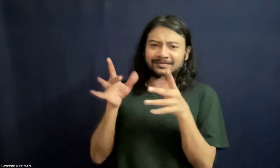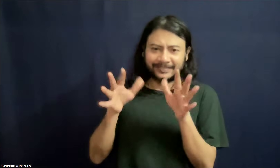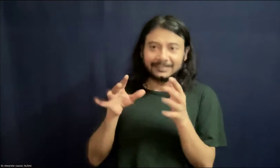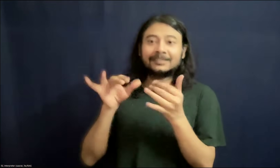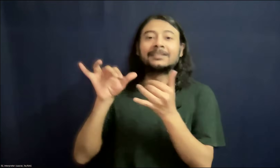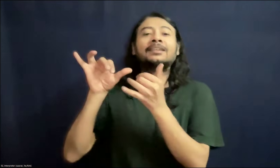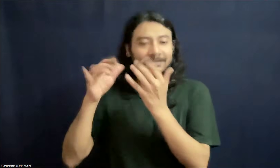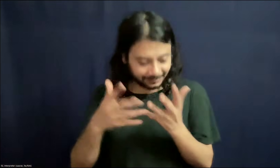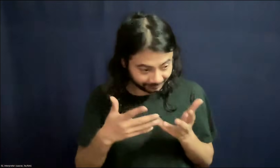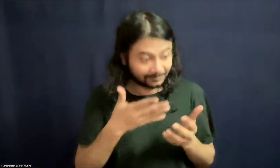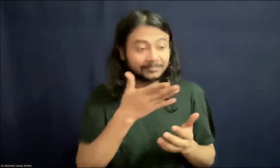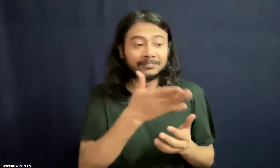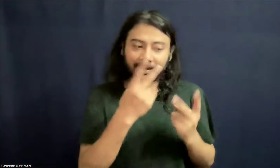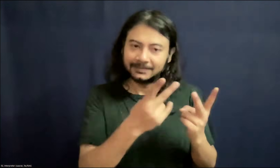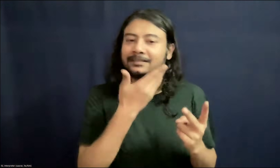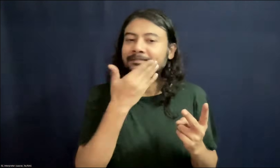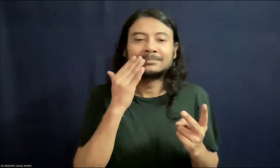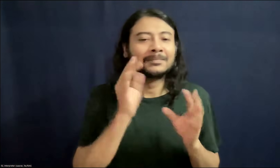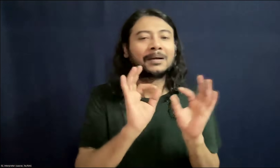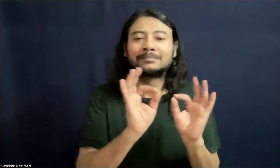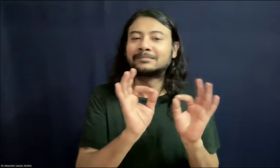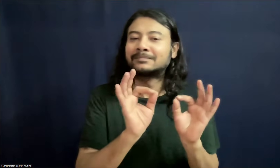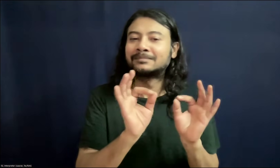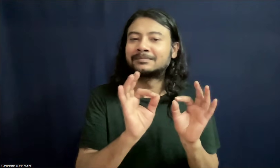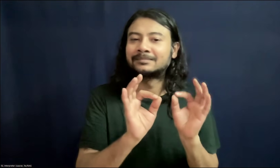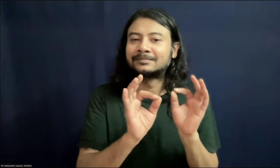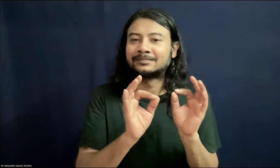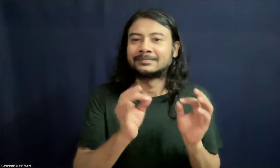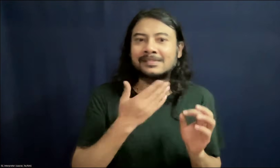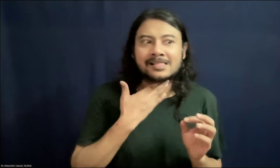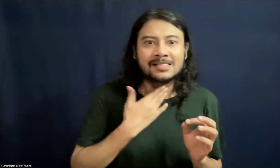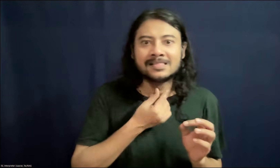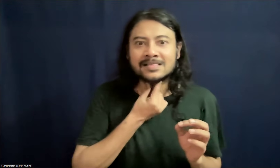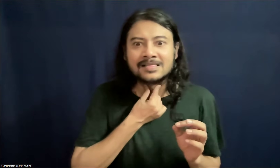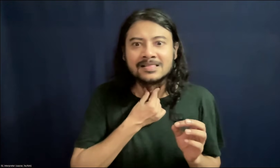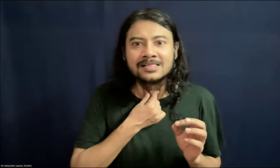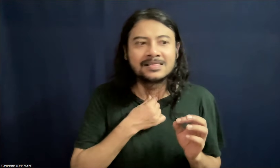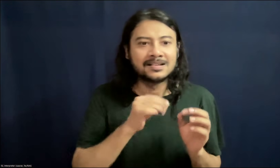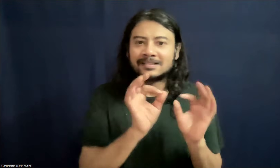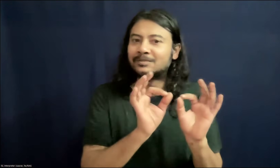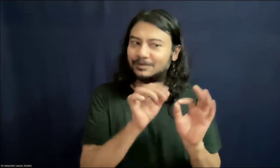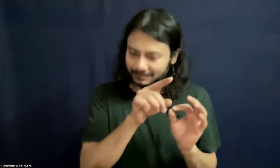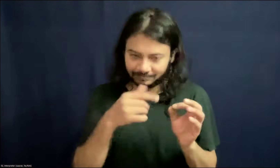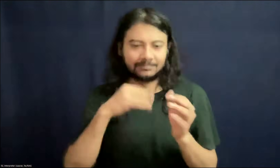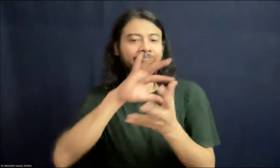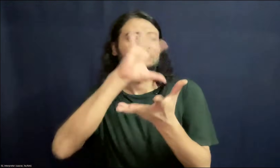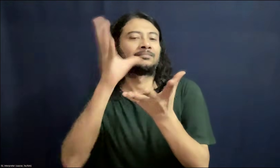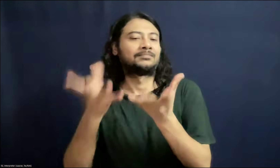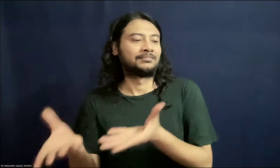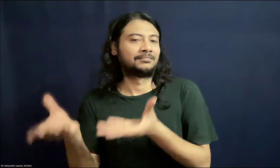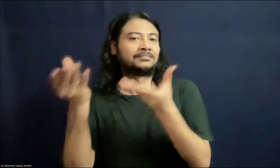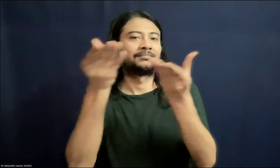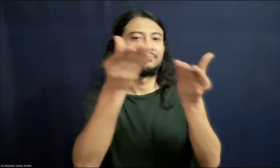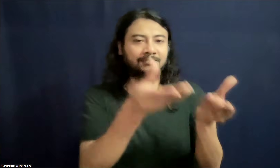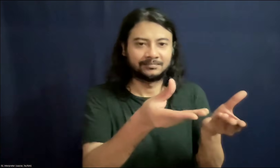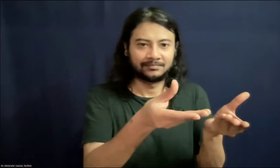this knowledge. So it is an understanding for us also that if we want to get this knowledge, we should